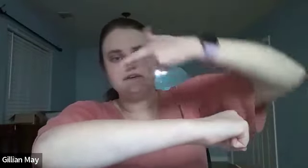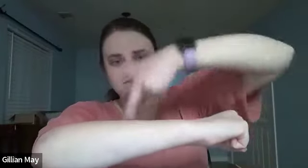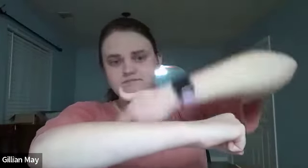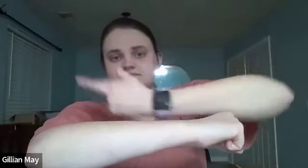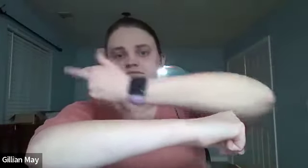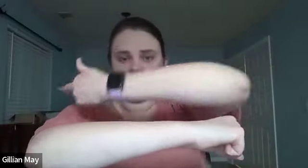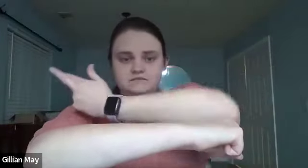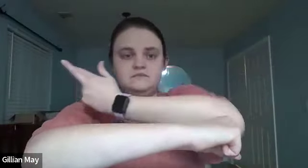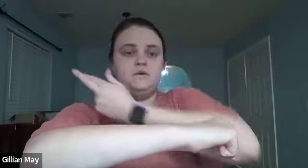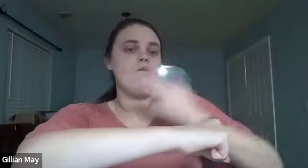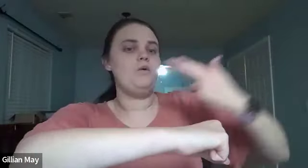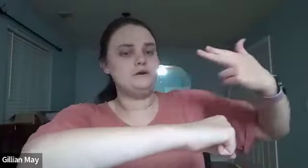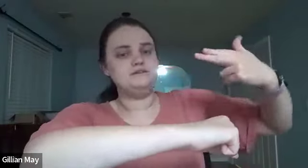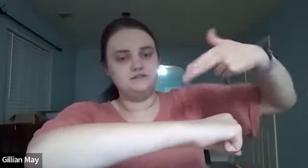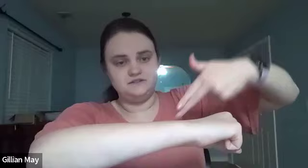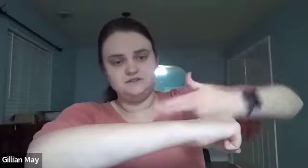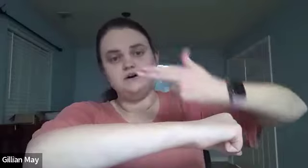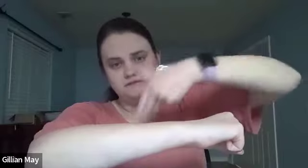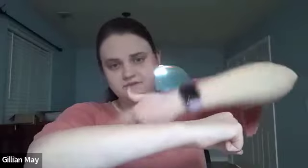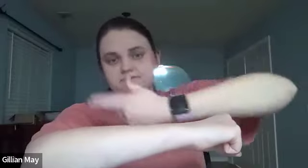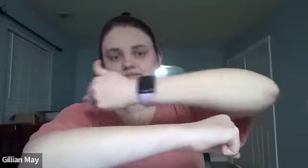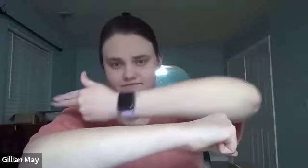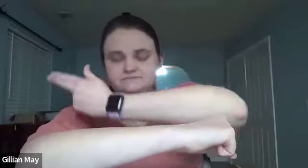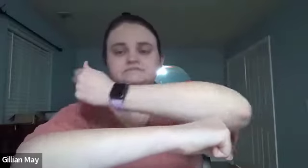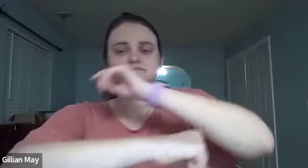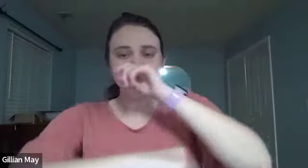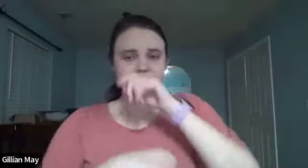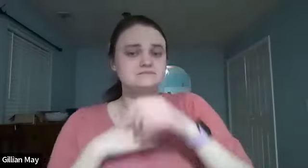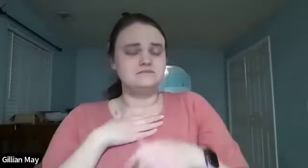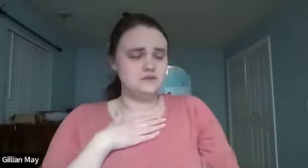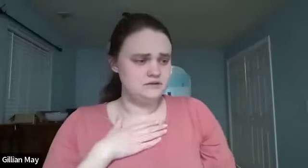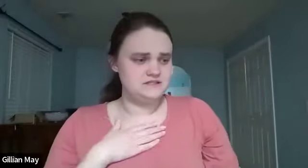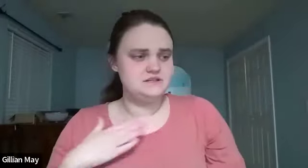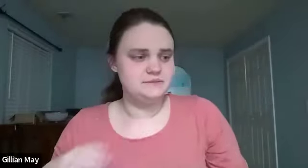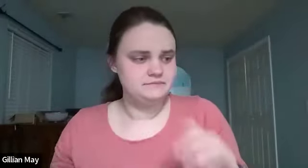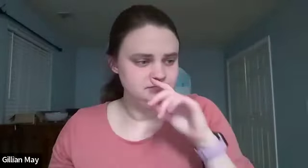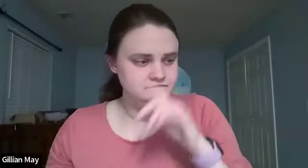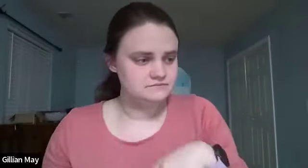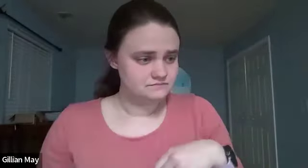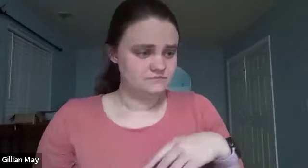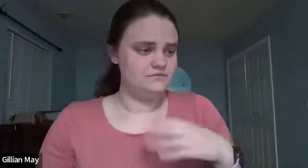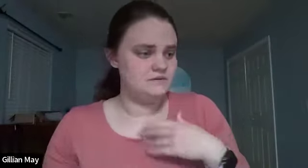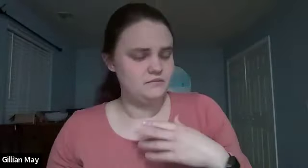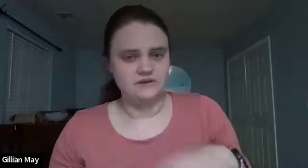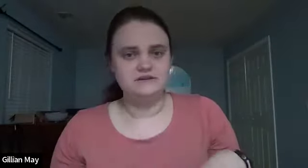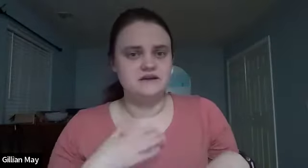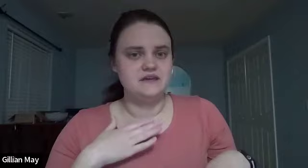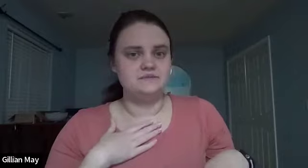dolphin, or dolphin. Oh, excuse me. Oh my goodness, I have the hiccups.